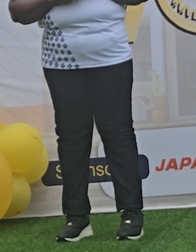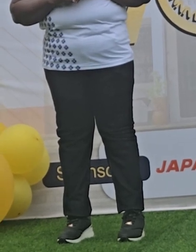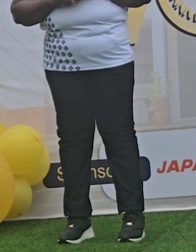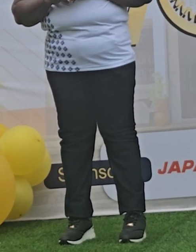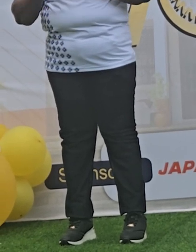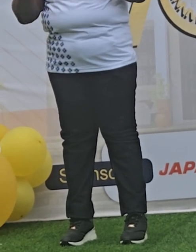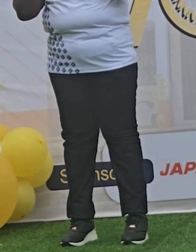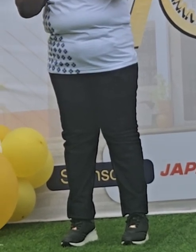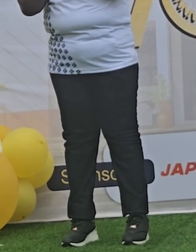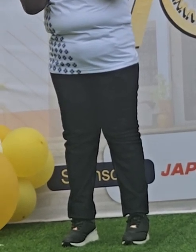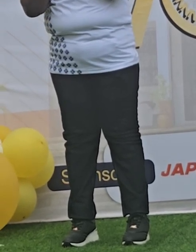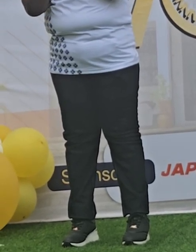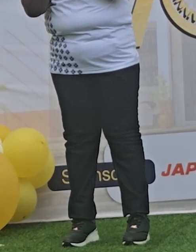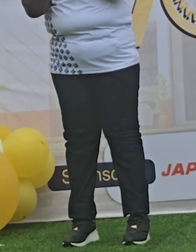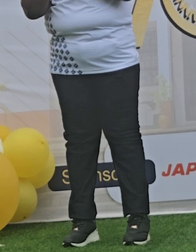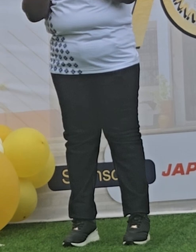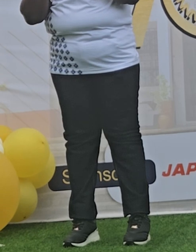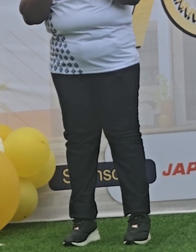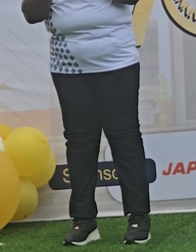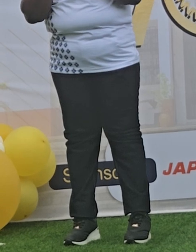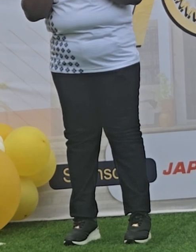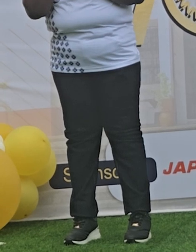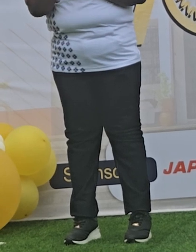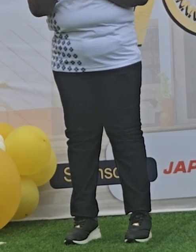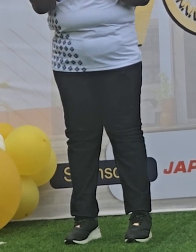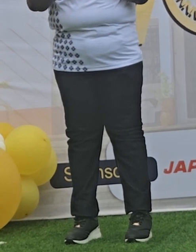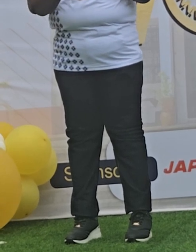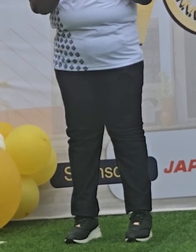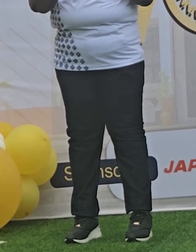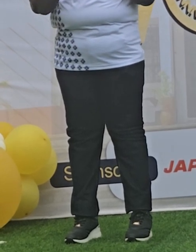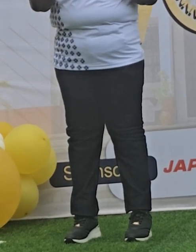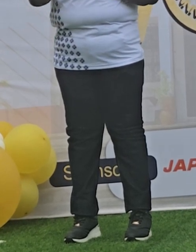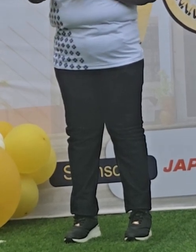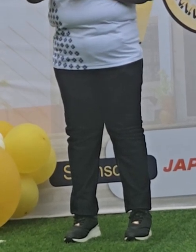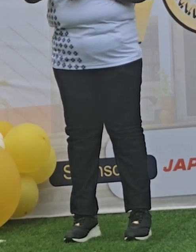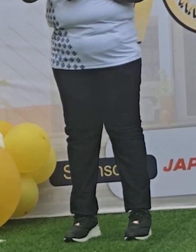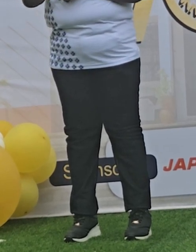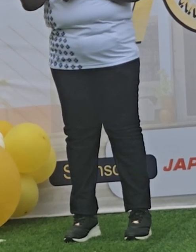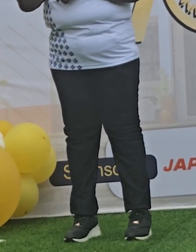the interesting thing, I would like to quote what Prof. Simmons said.